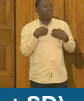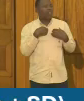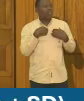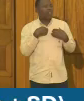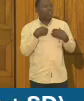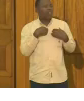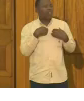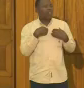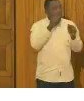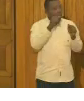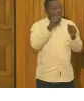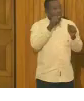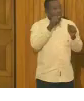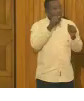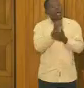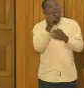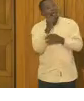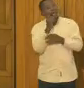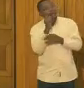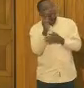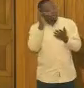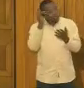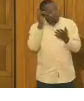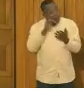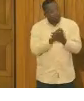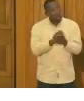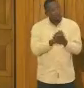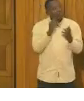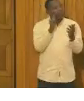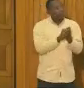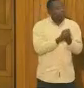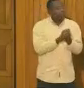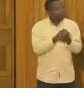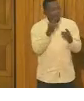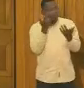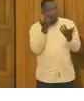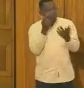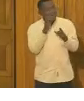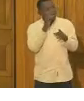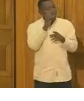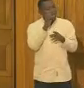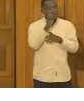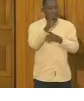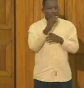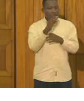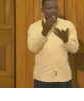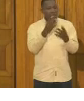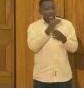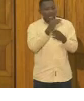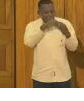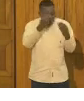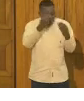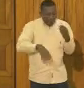in the 11 studies that we included, that efficacy and cost were the most predominant HIV